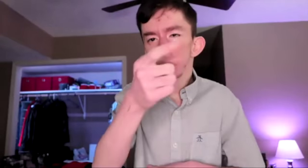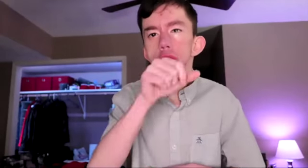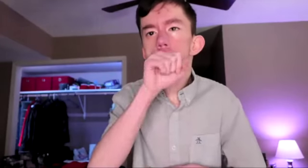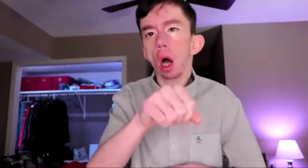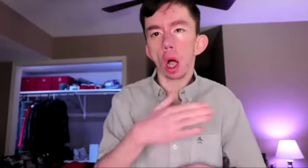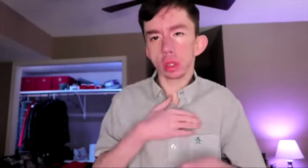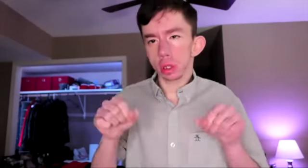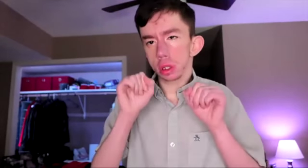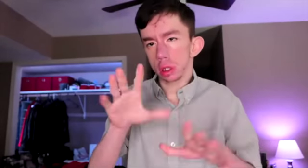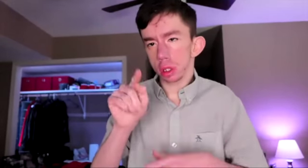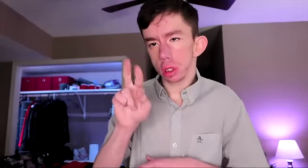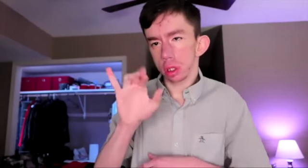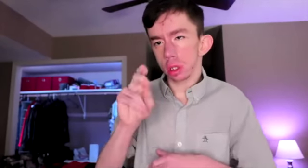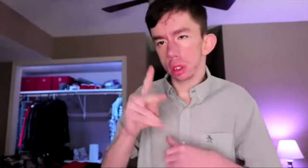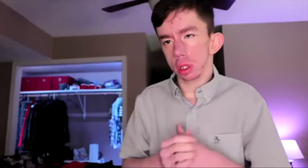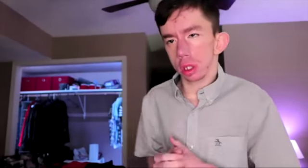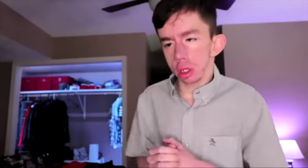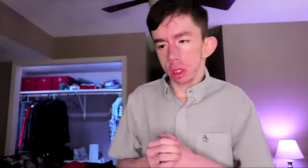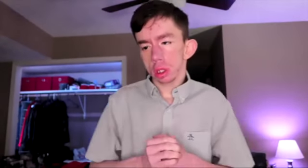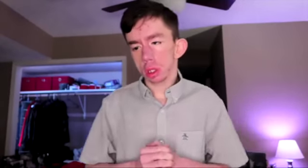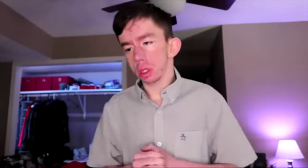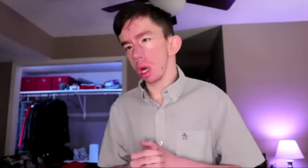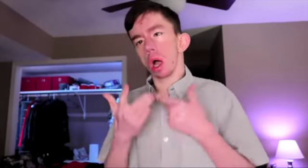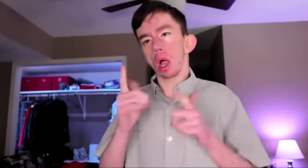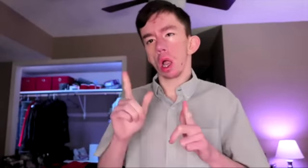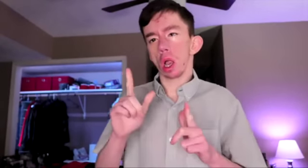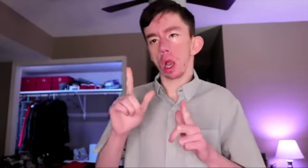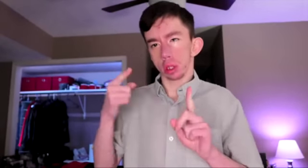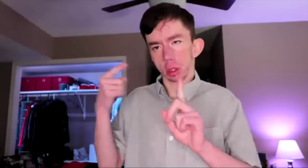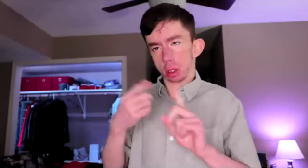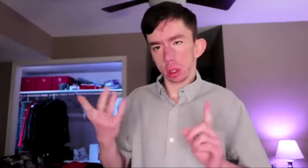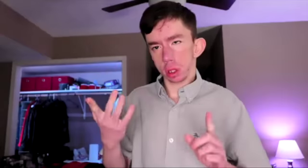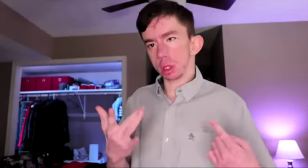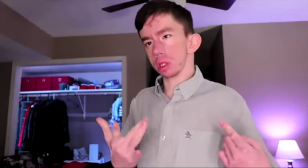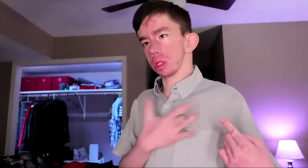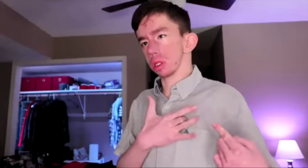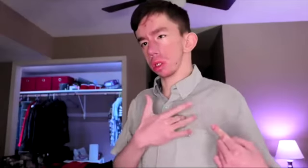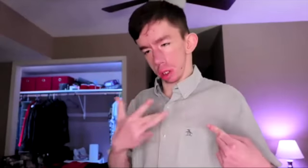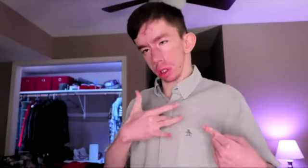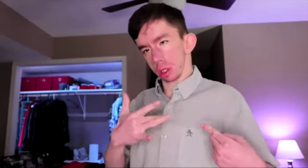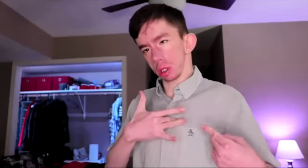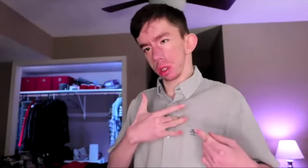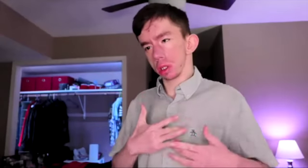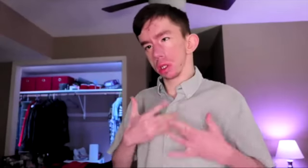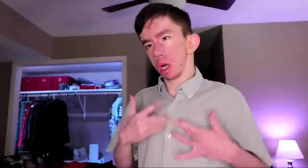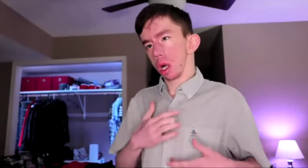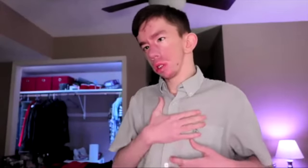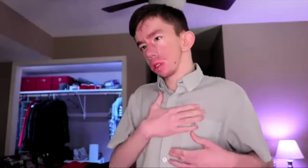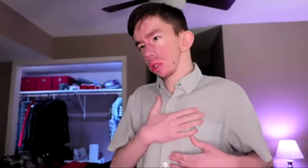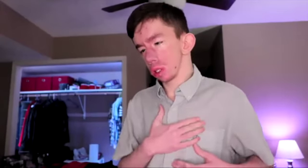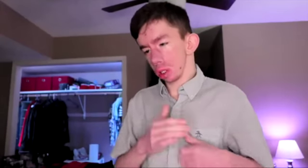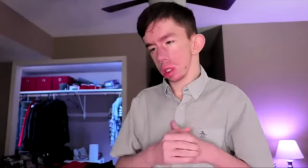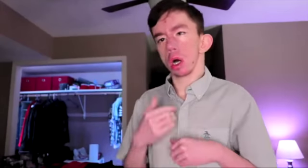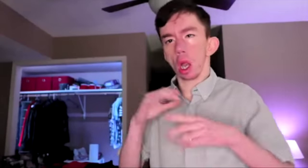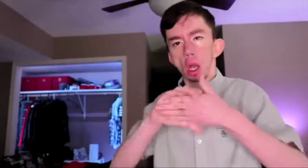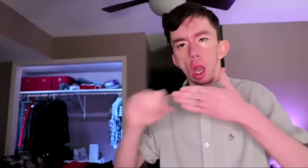And, you know, we'll never forget Johnny Q. And in his honor, I'm going to do a magic trick, you